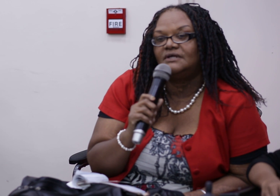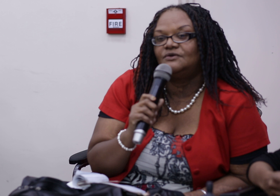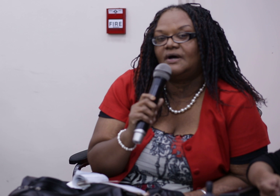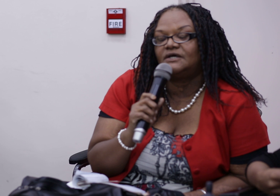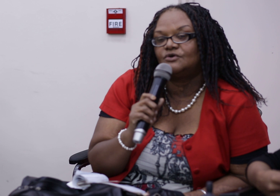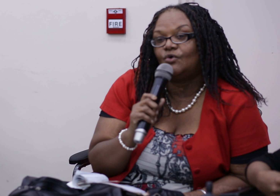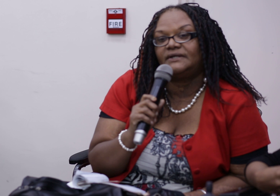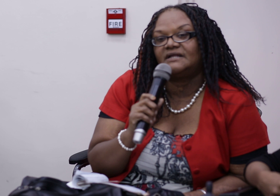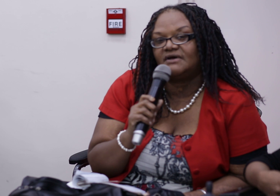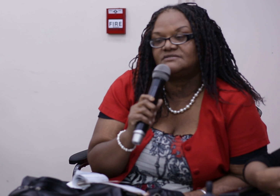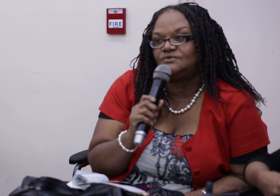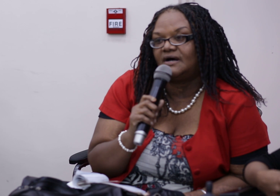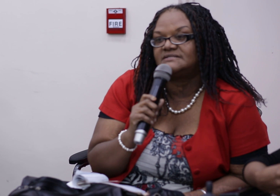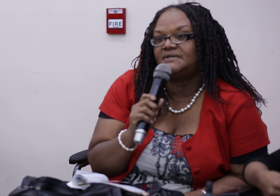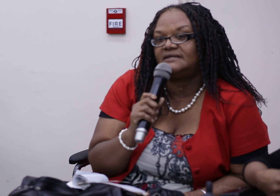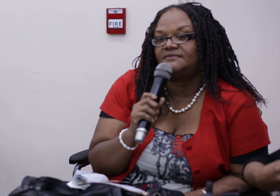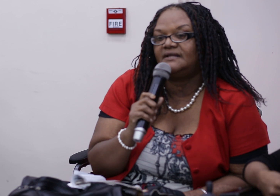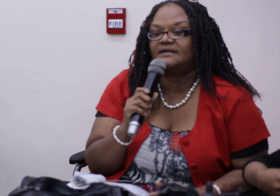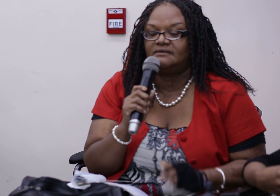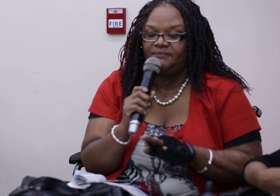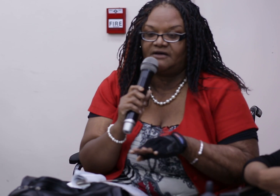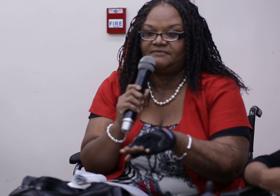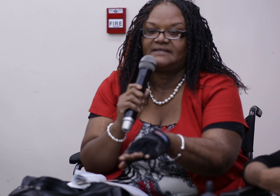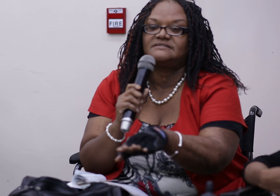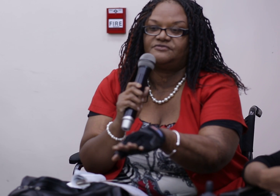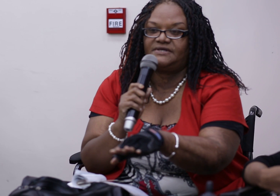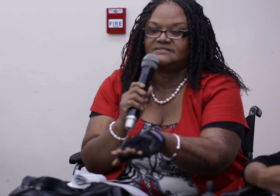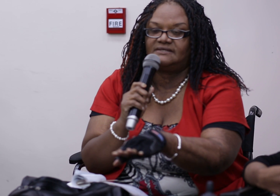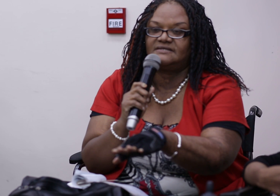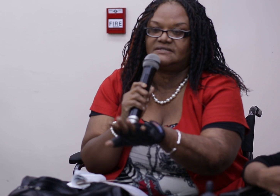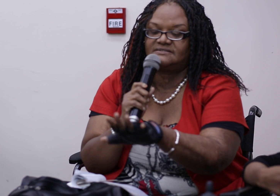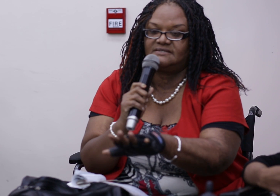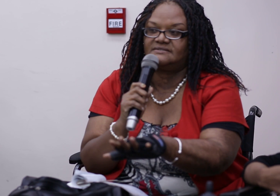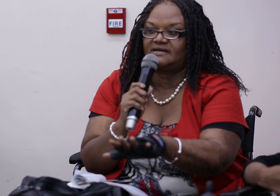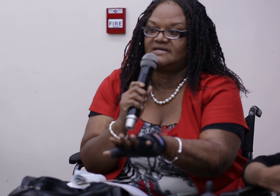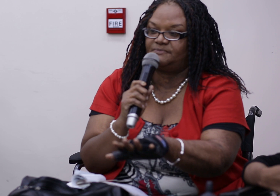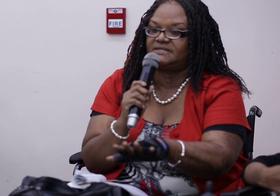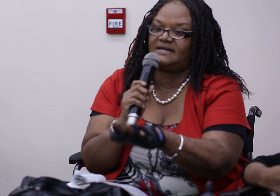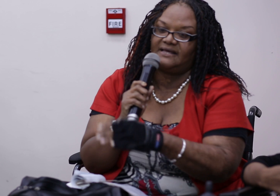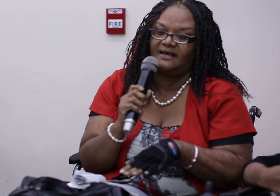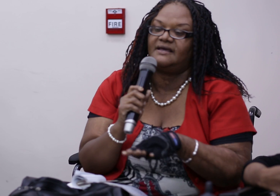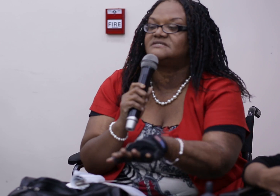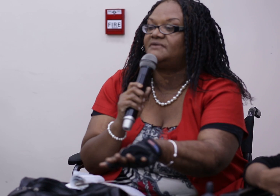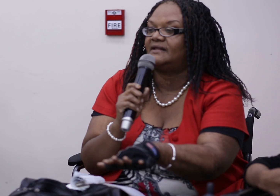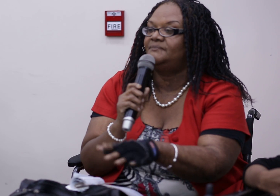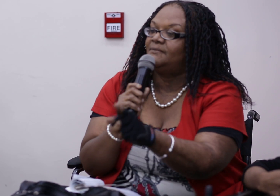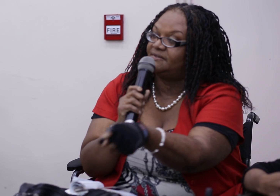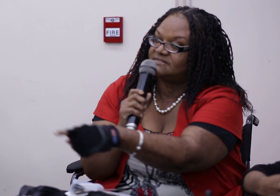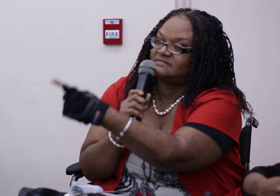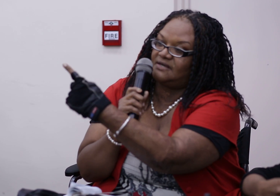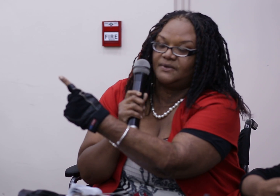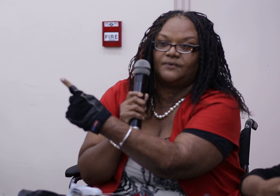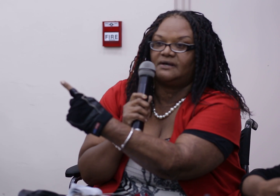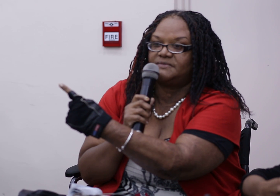so, you know, and if you call in advance and you ask them, they think that a flat surface is accessibility. Like here it's flat,